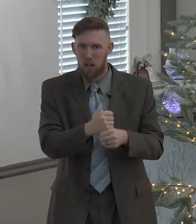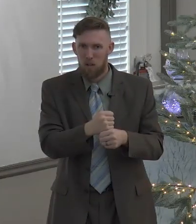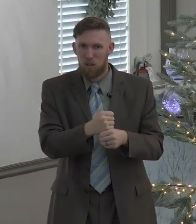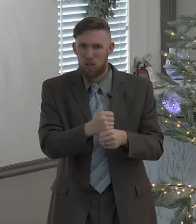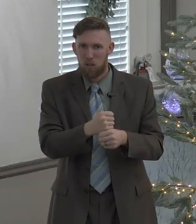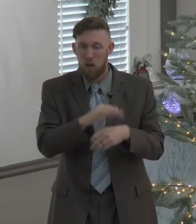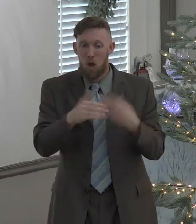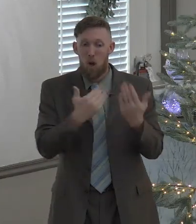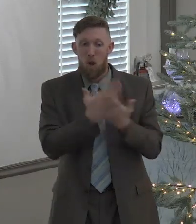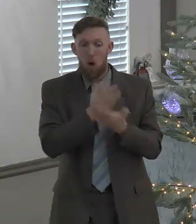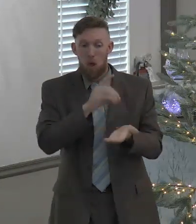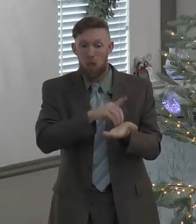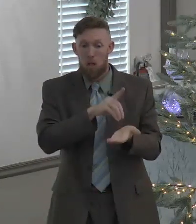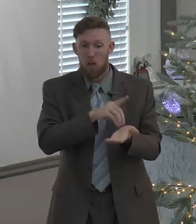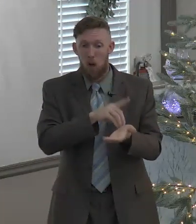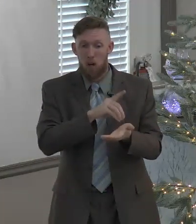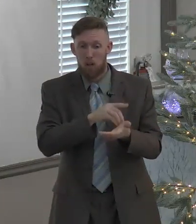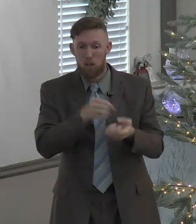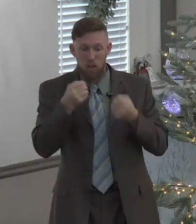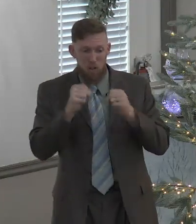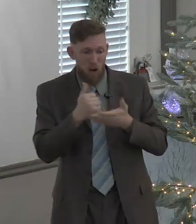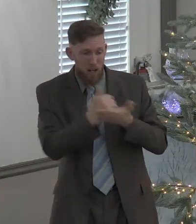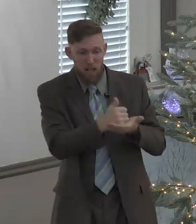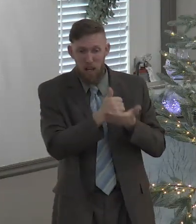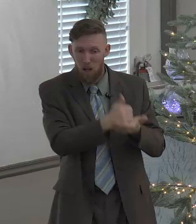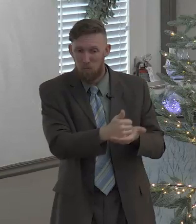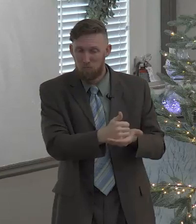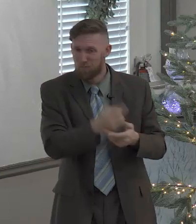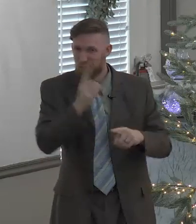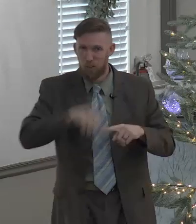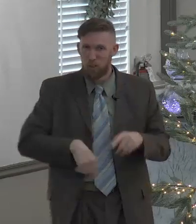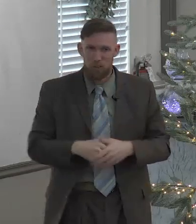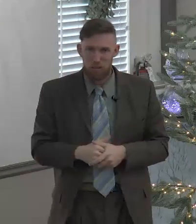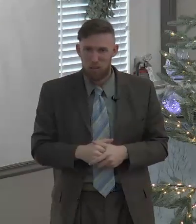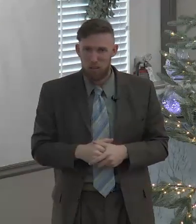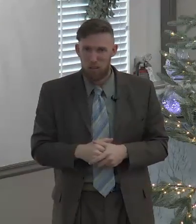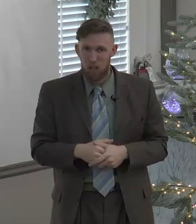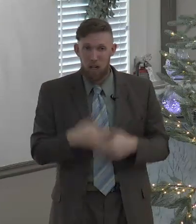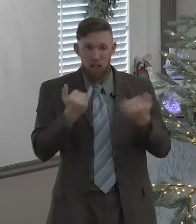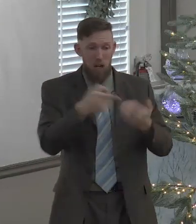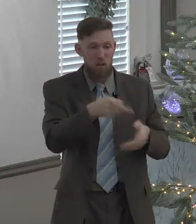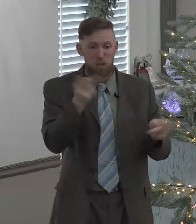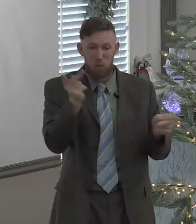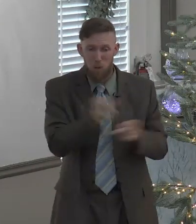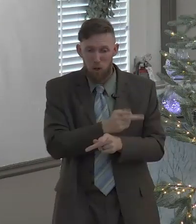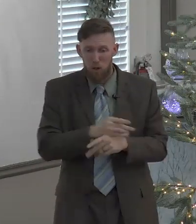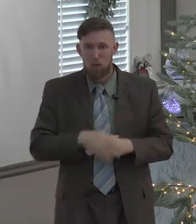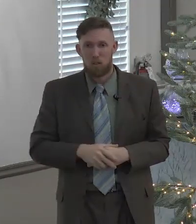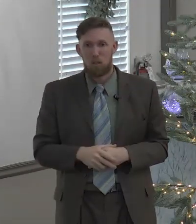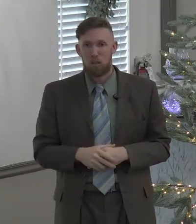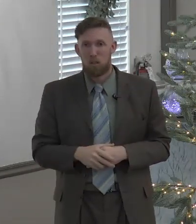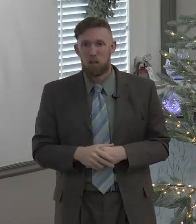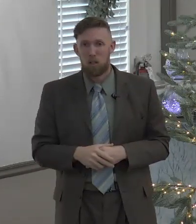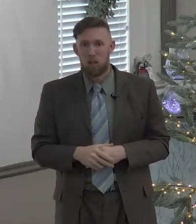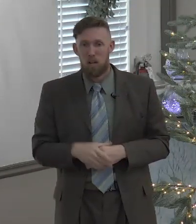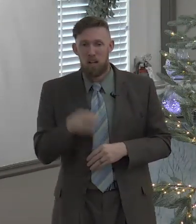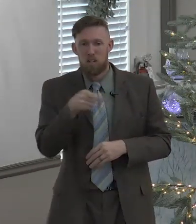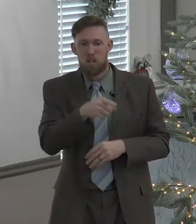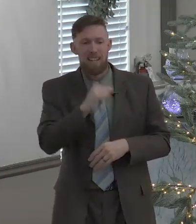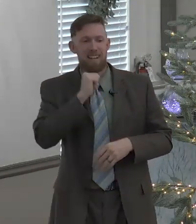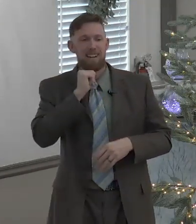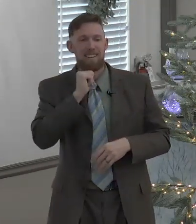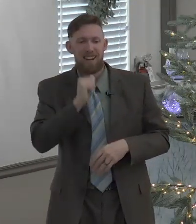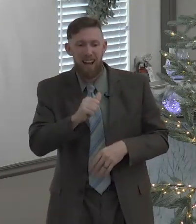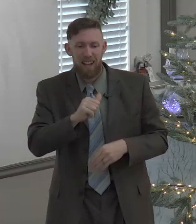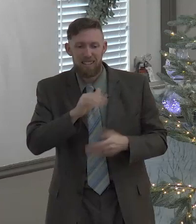in. An issue of blood for 12 years. All the doctors that she went to and spent all of her money on couldn't help her.